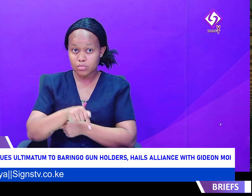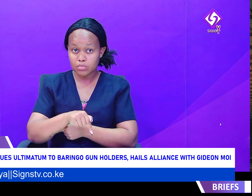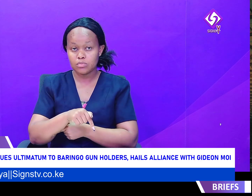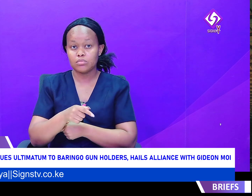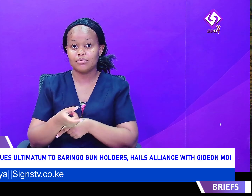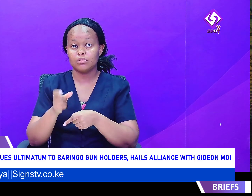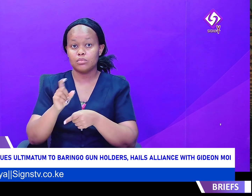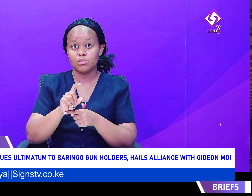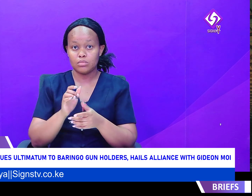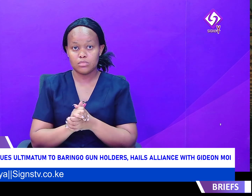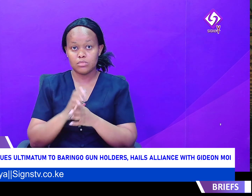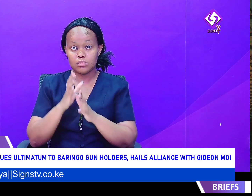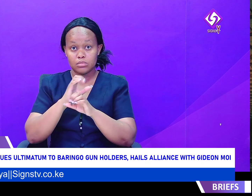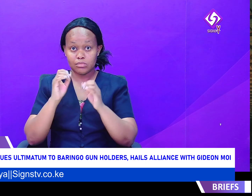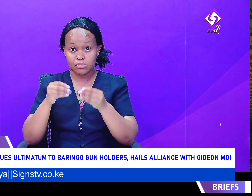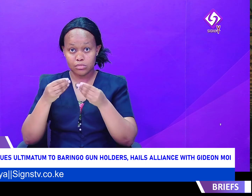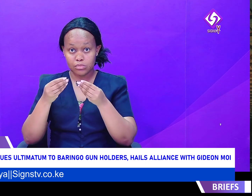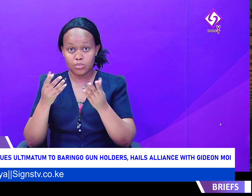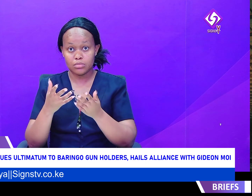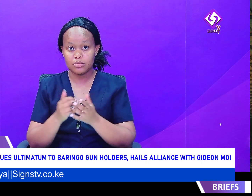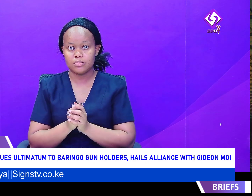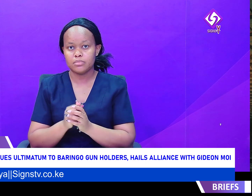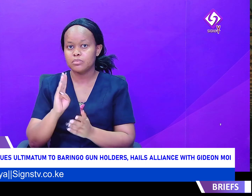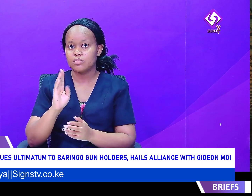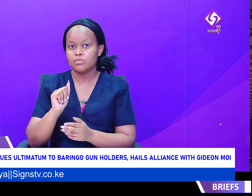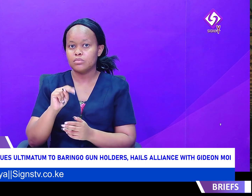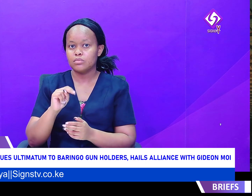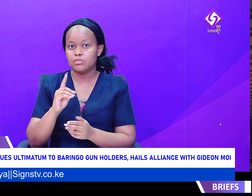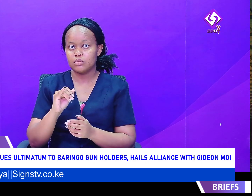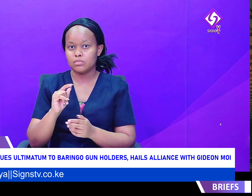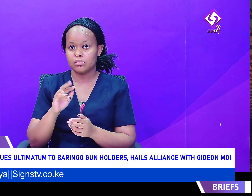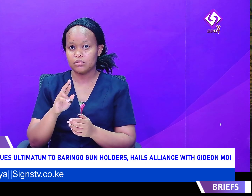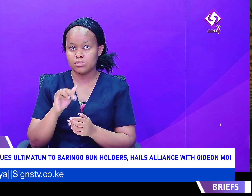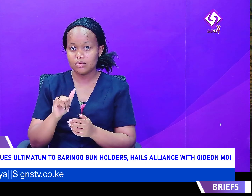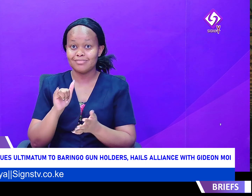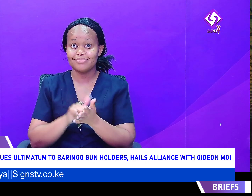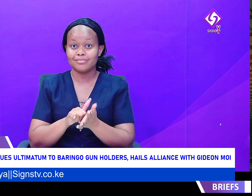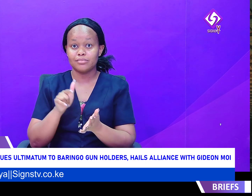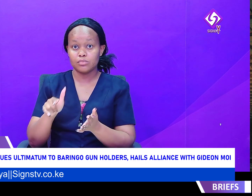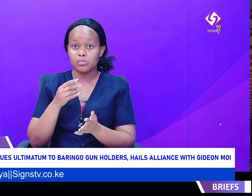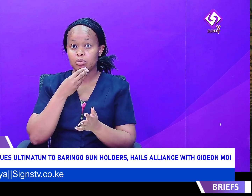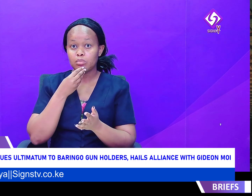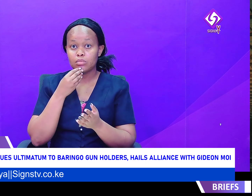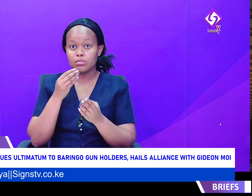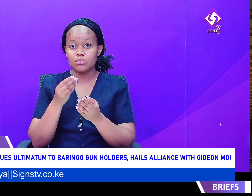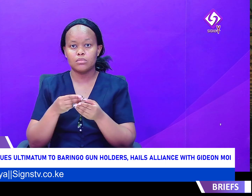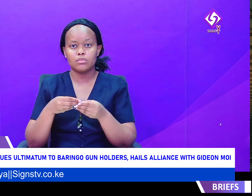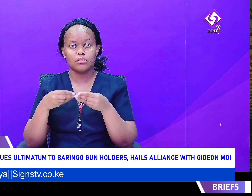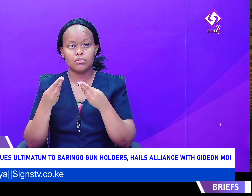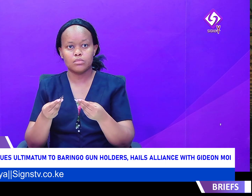Speaking during his tour of Baringo County, President Ruto announced that time has